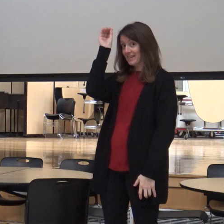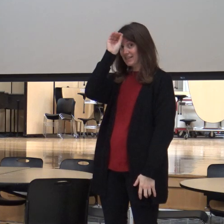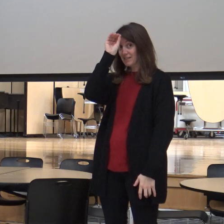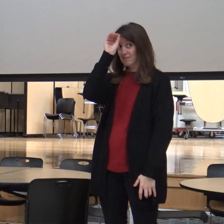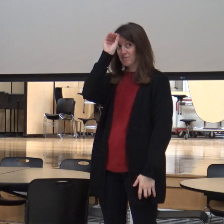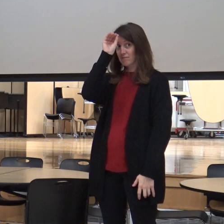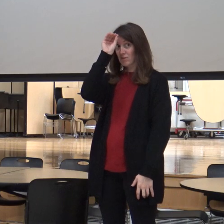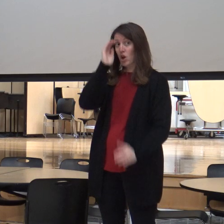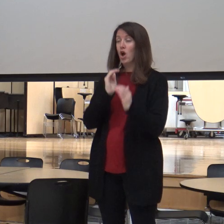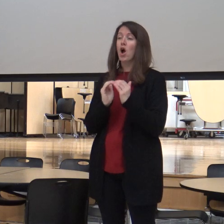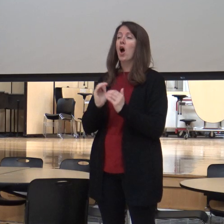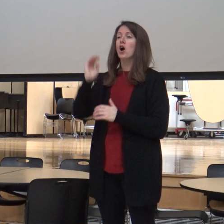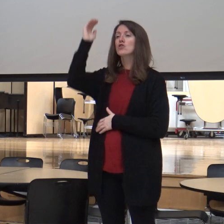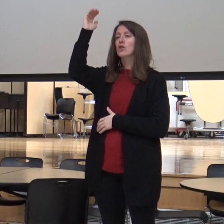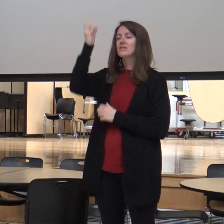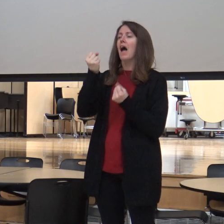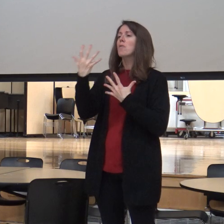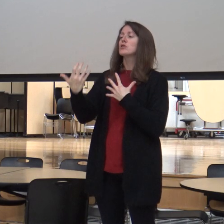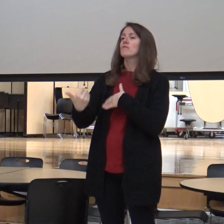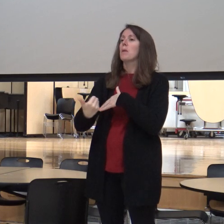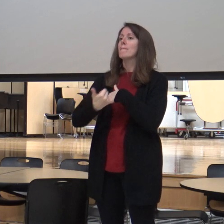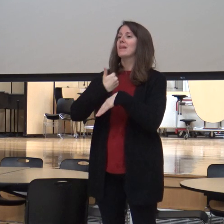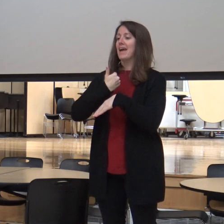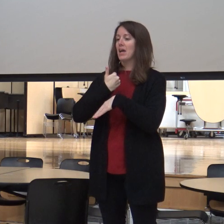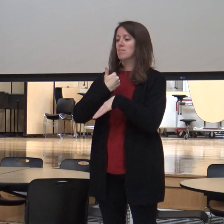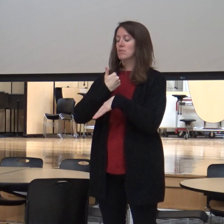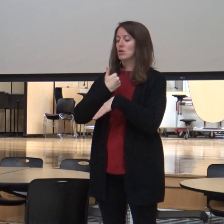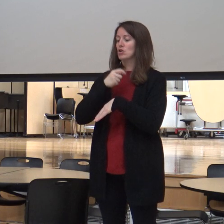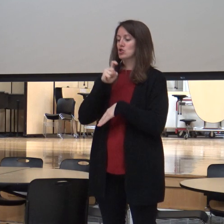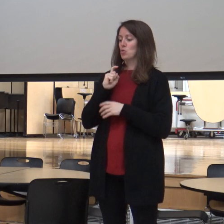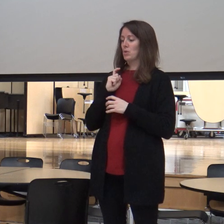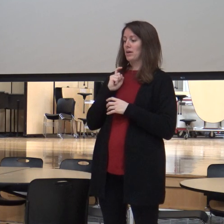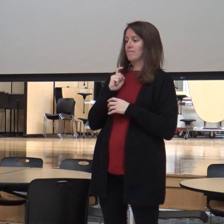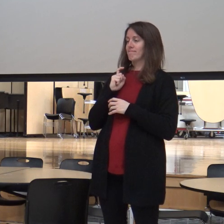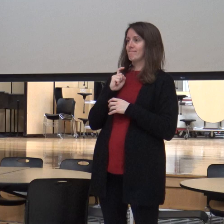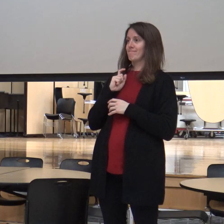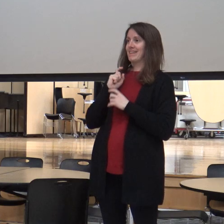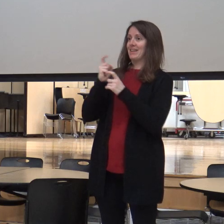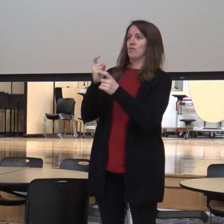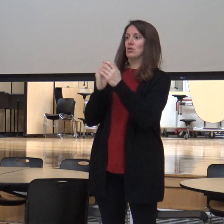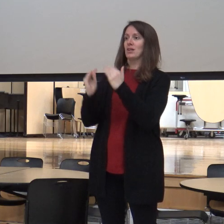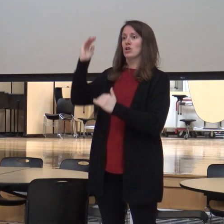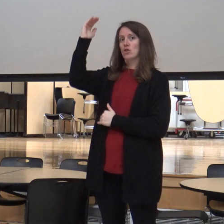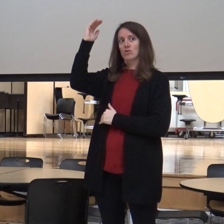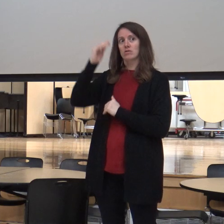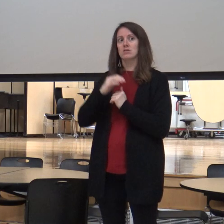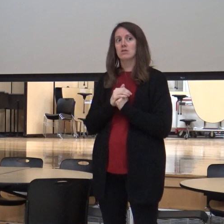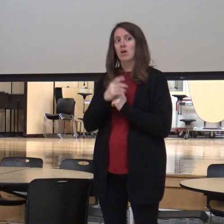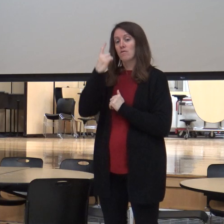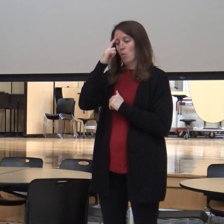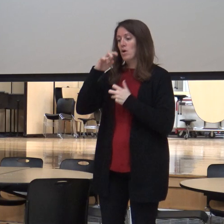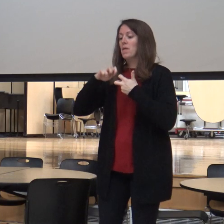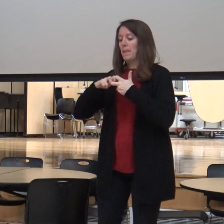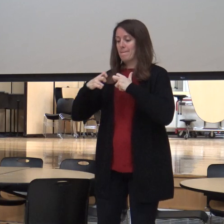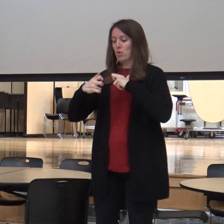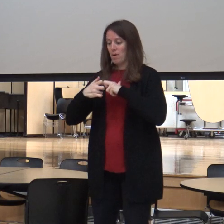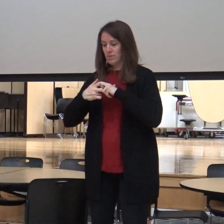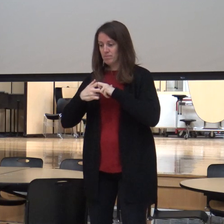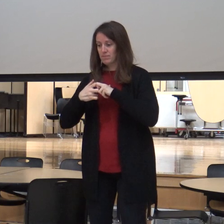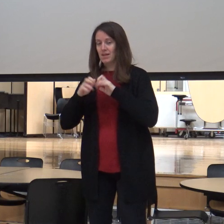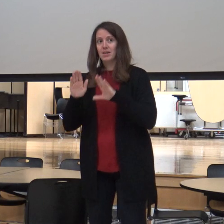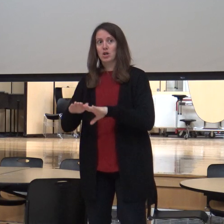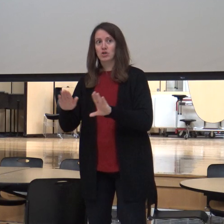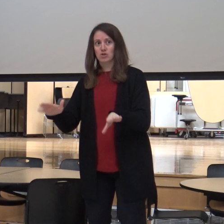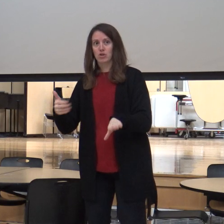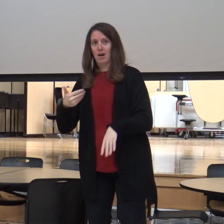adults, how much of the blame should we give to adults for the problems that our children